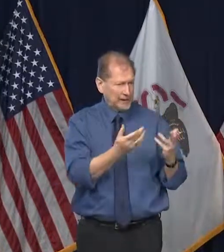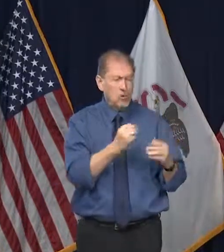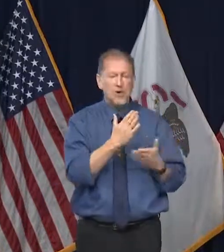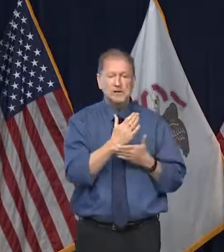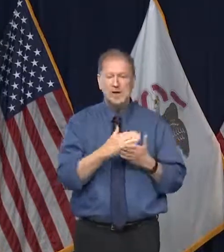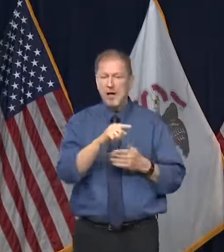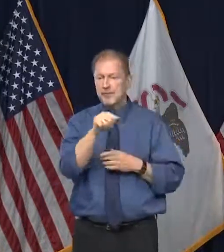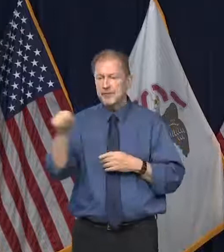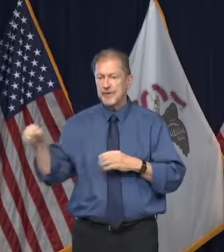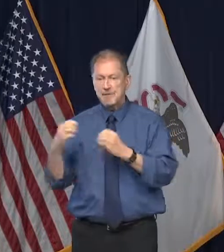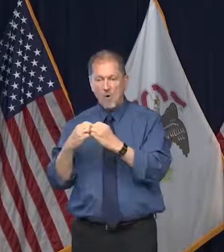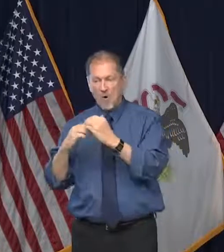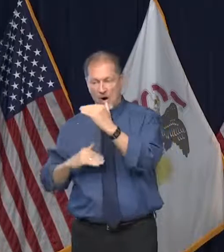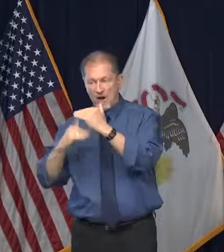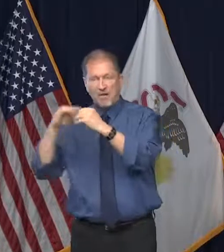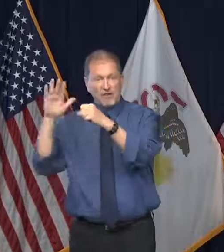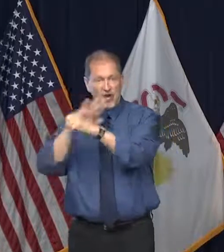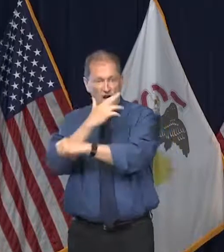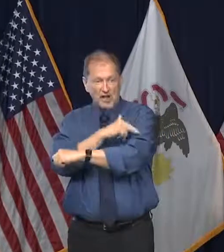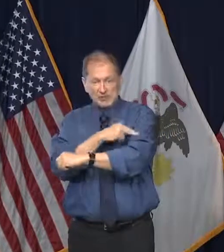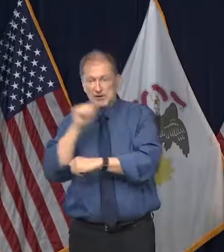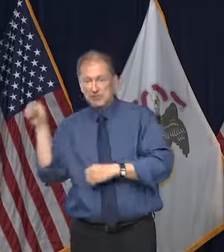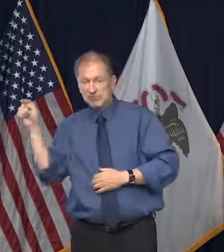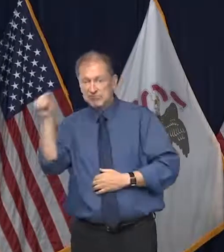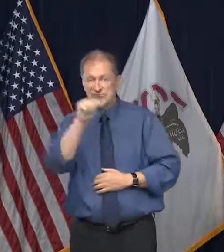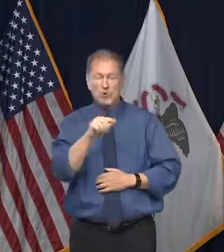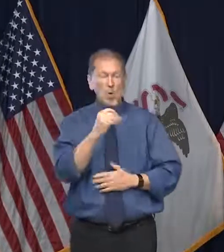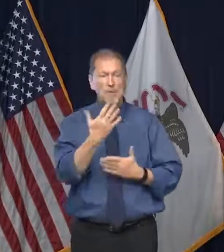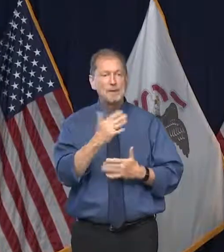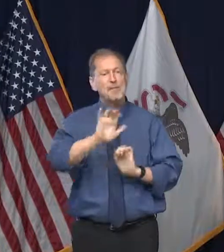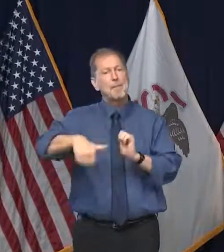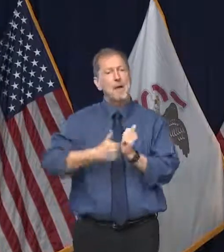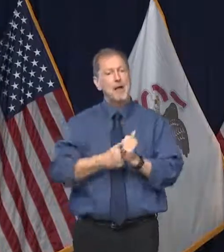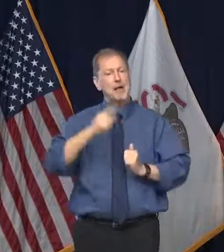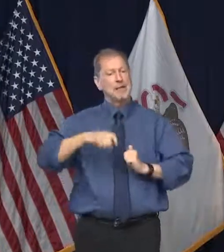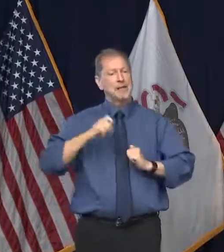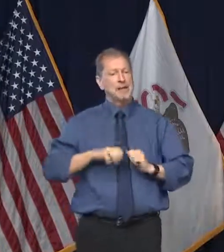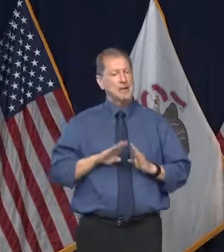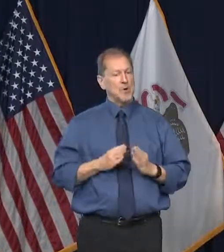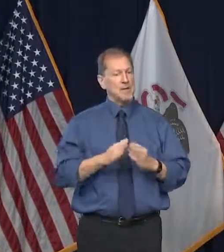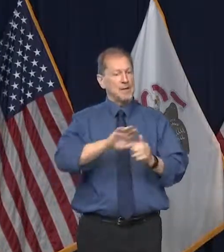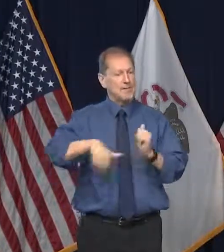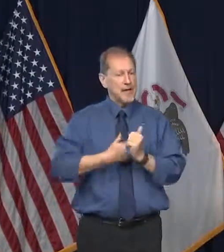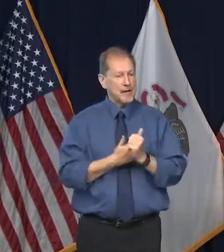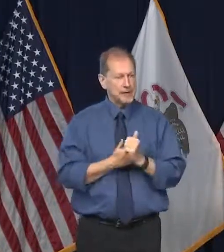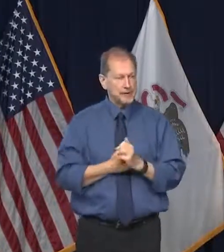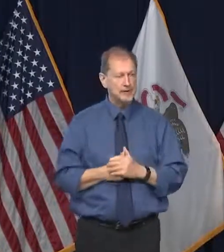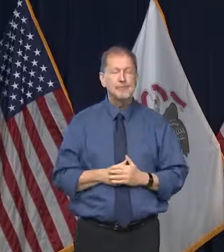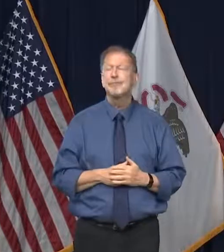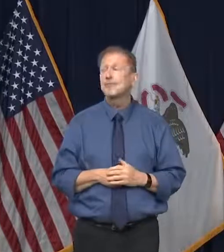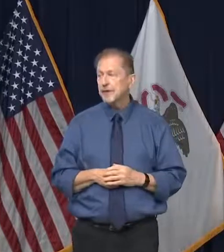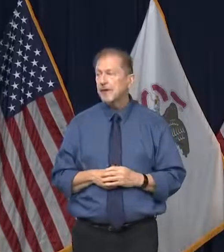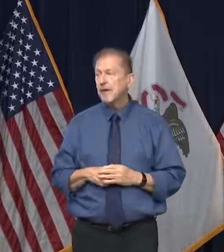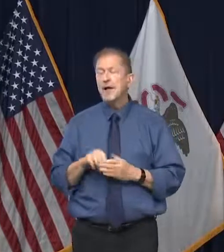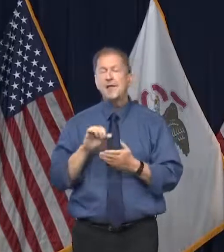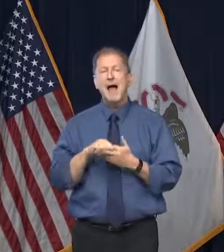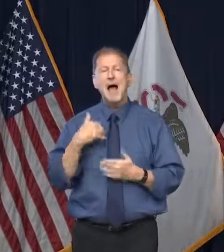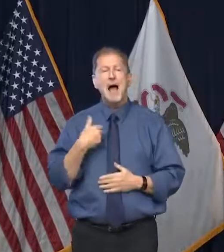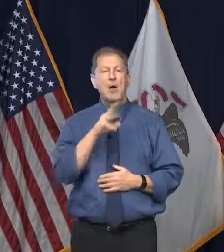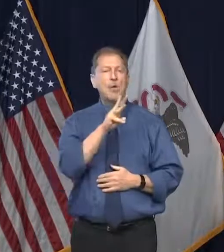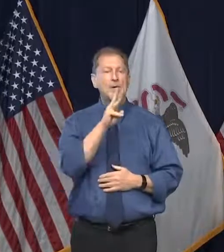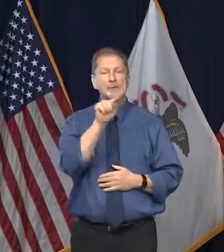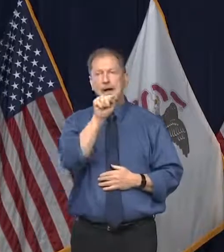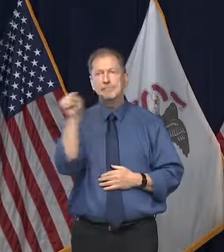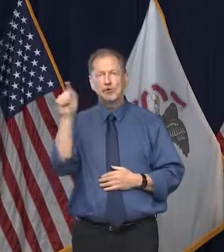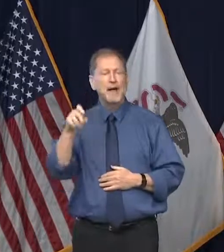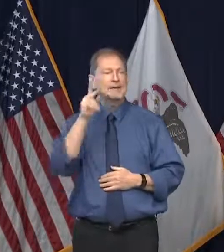about? And are there any plans to build any alternate care sites or open any of those? I think that's all on our website. You can see what the capacity